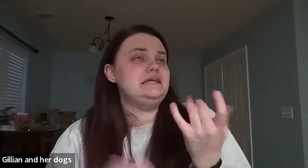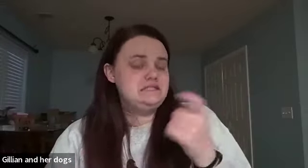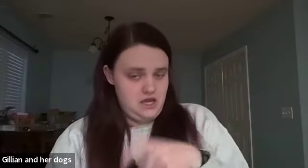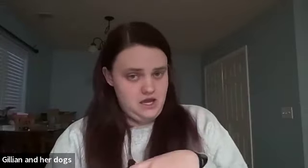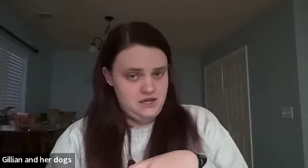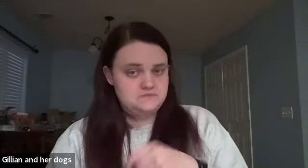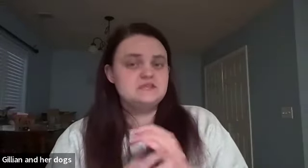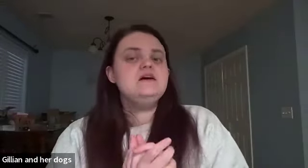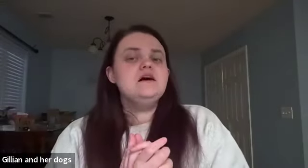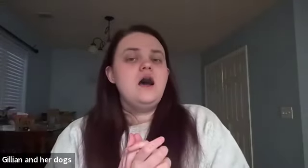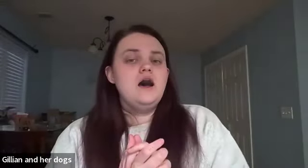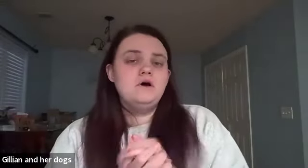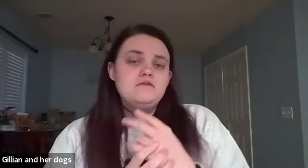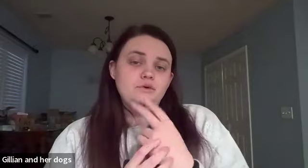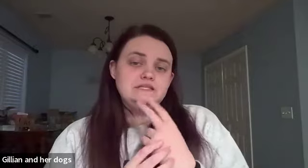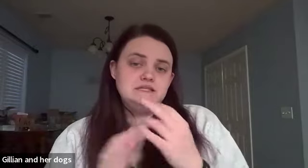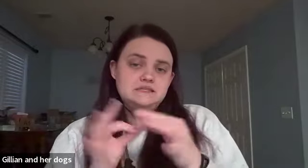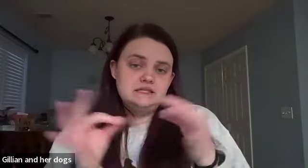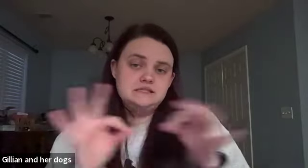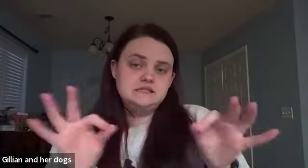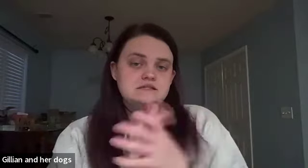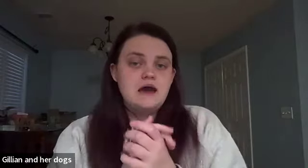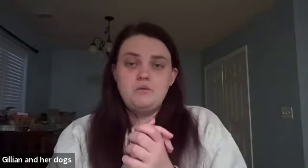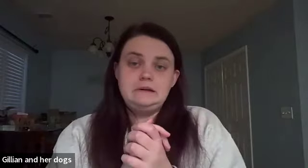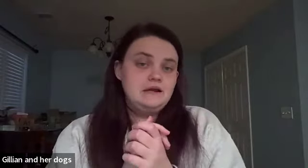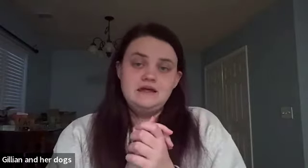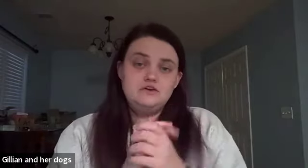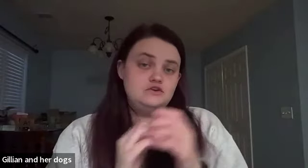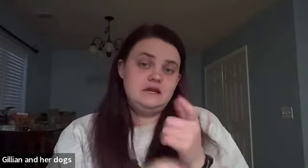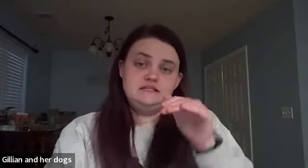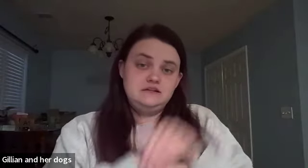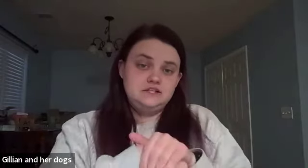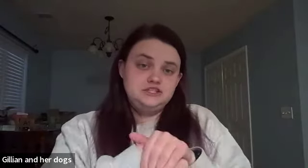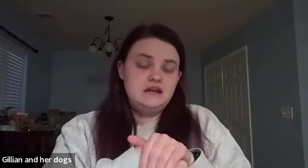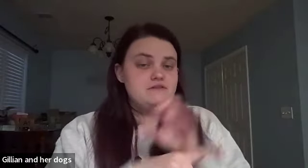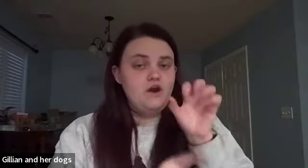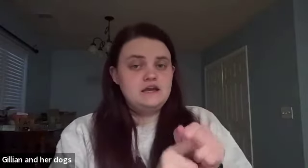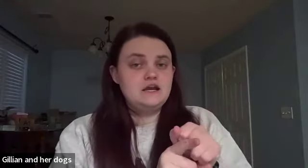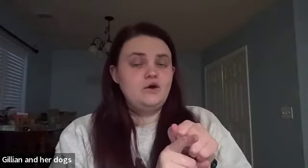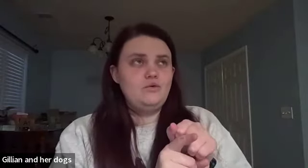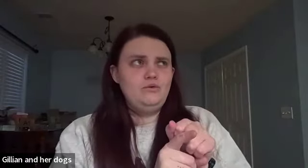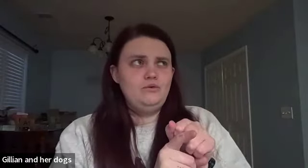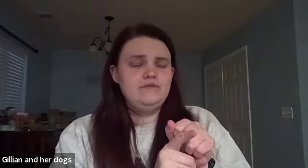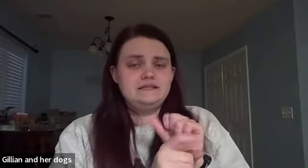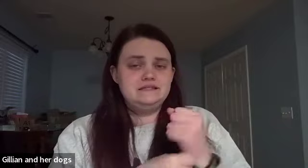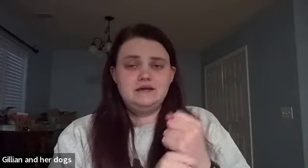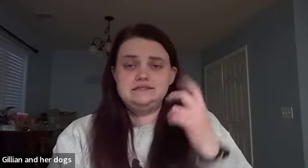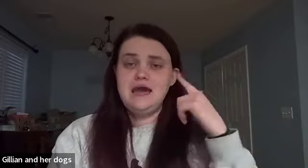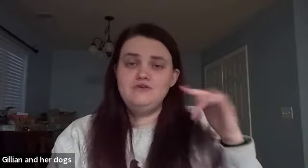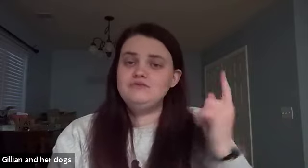many times voicing sentences that were not in the correct English. And I've caught it and I go, ooh, that did not sound